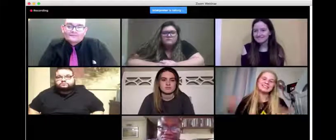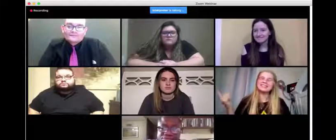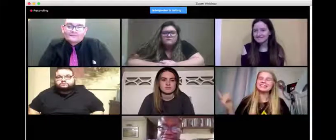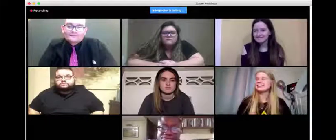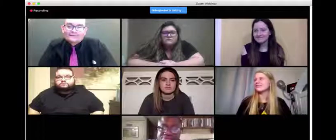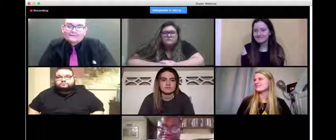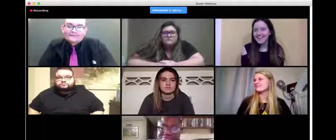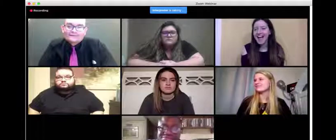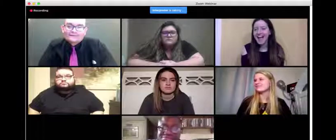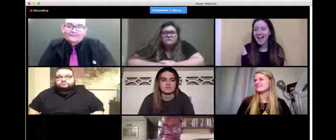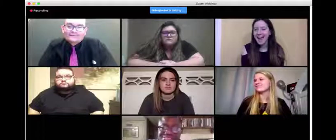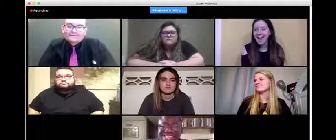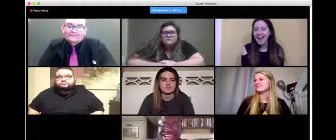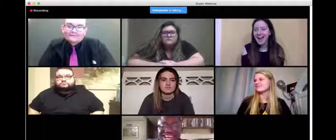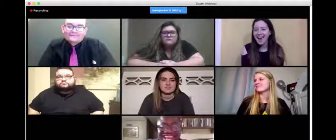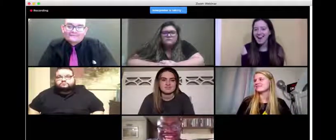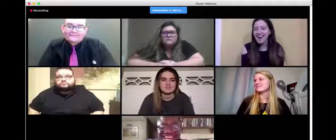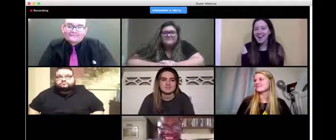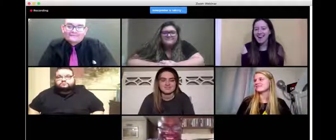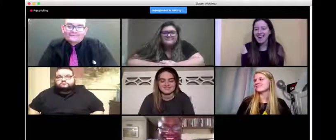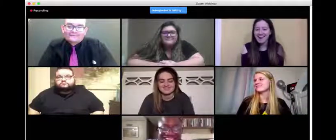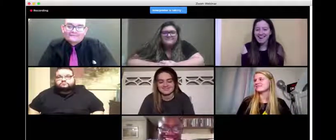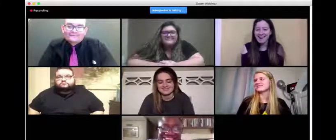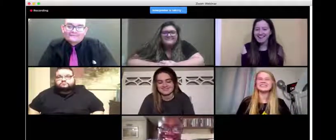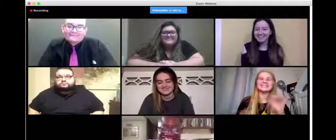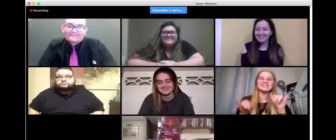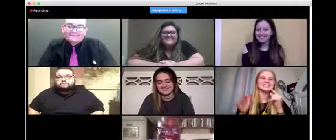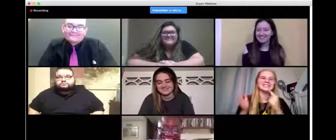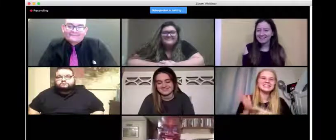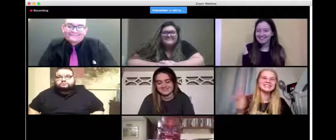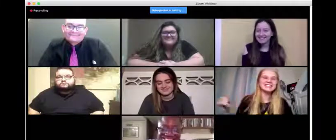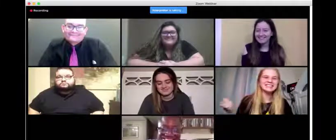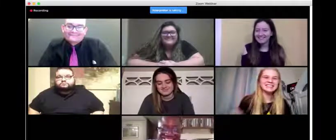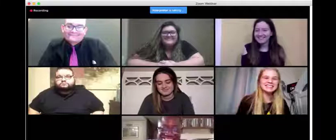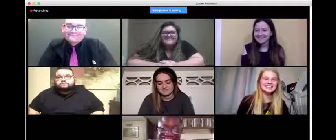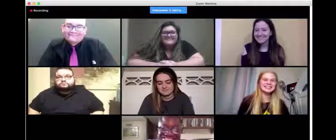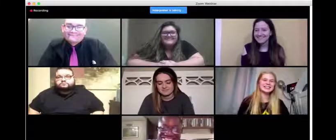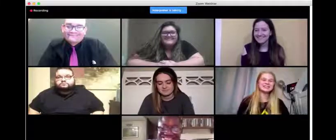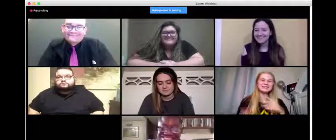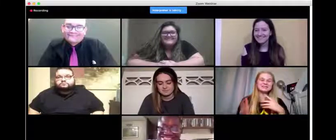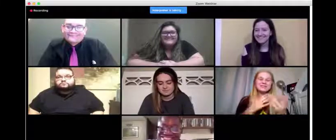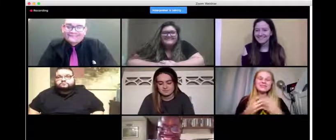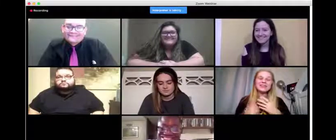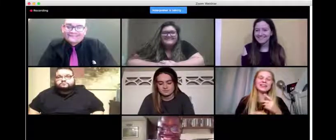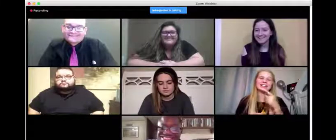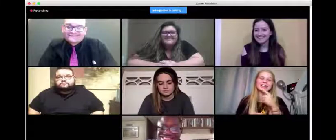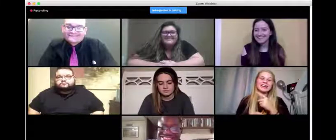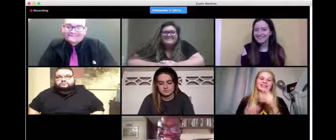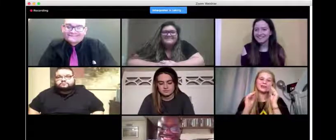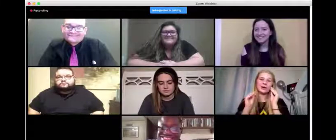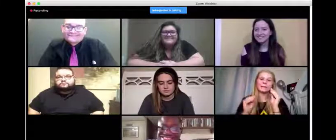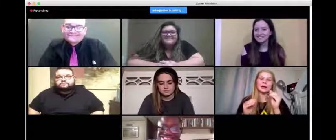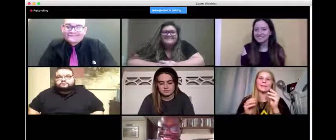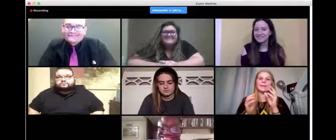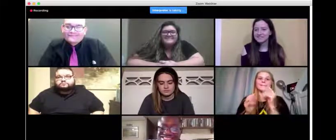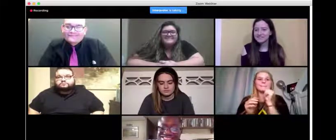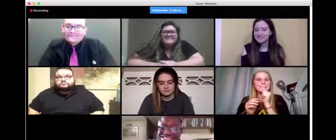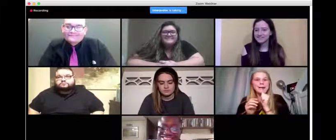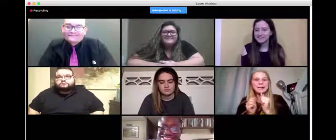he's not noticing me. But anyway, he's taught me he's been patient with me, and really he's the best